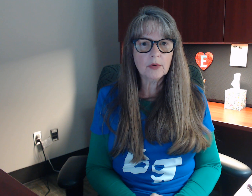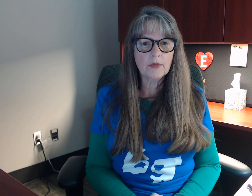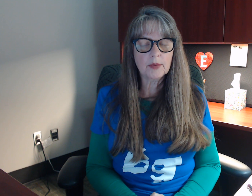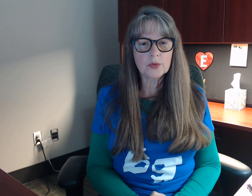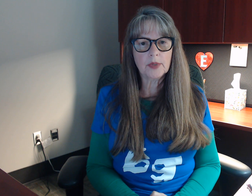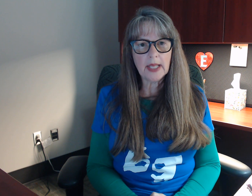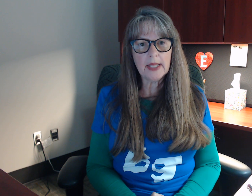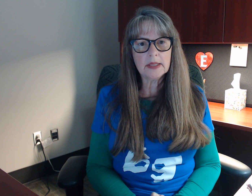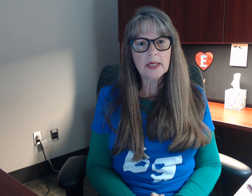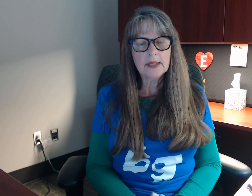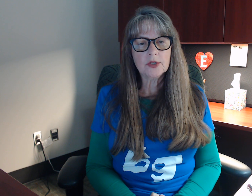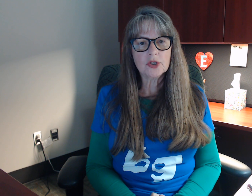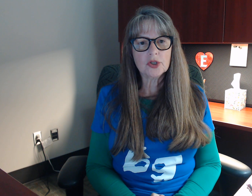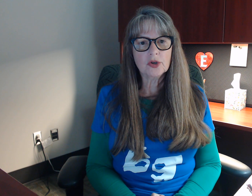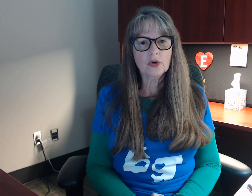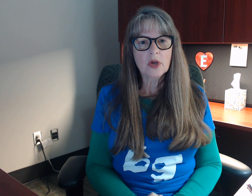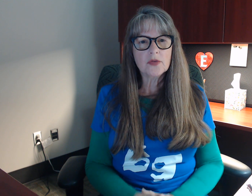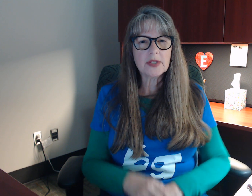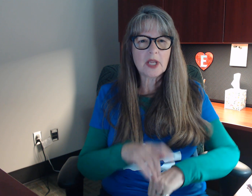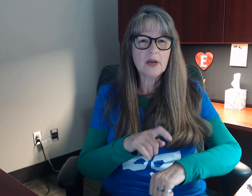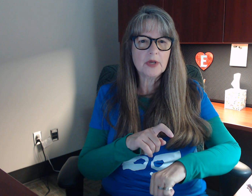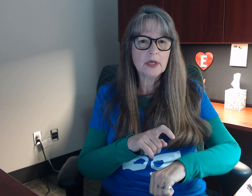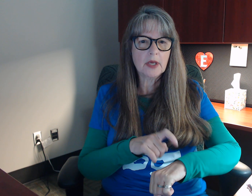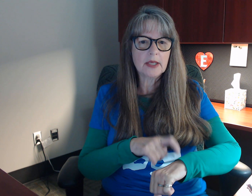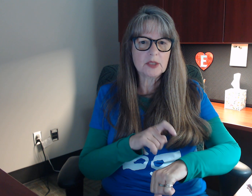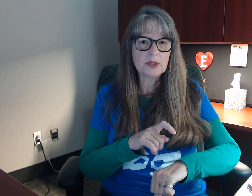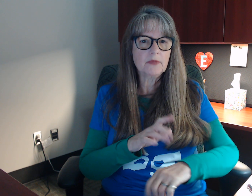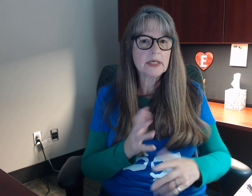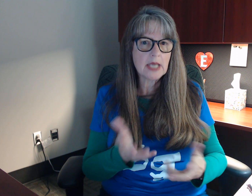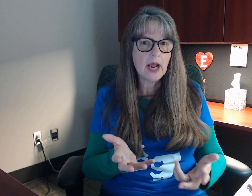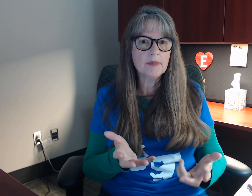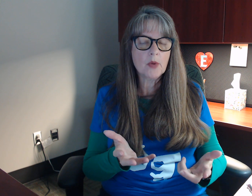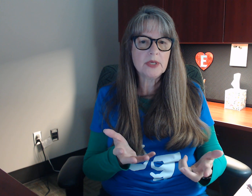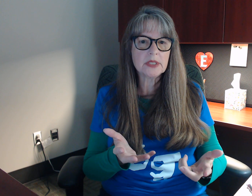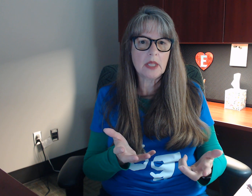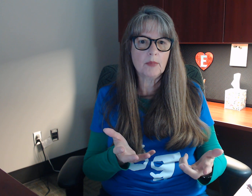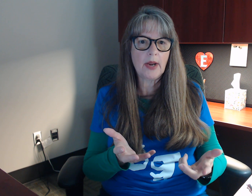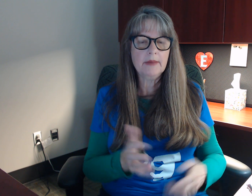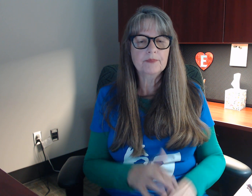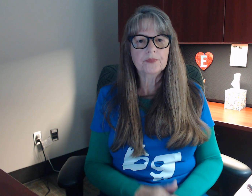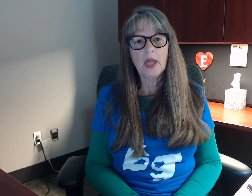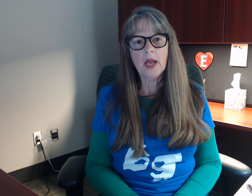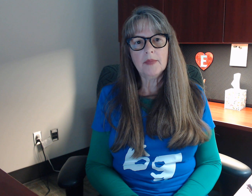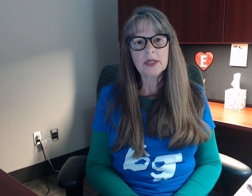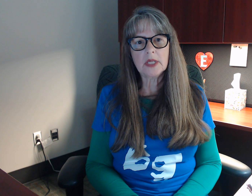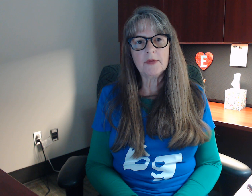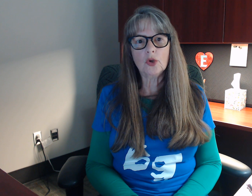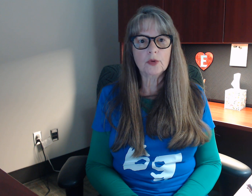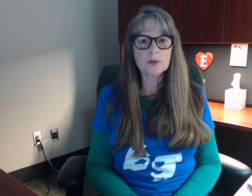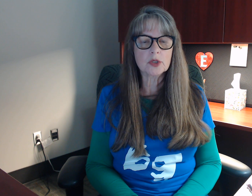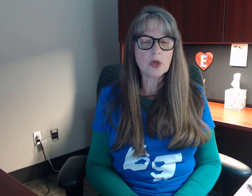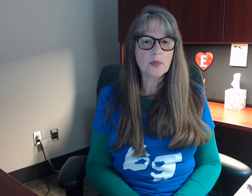November 28th this year, that's kind of a specific time that we celebrate Thanksgiving, and Christmas is always on